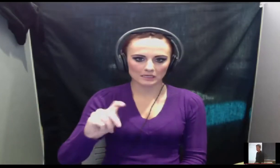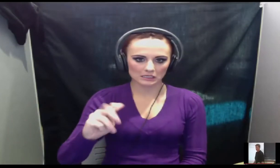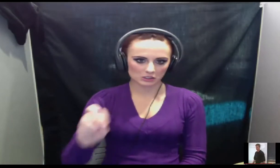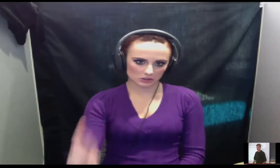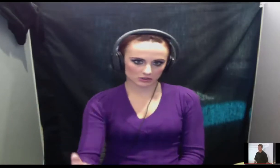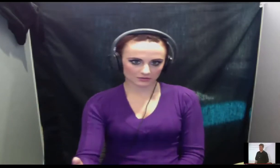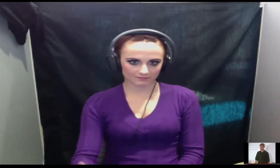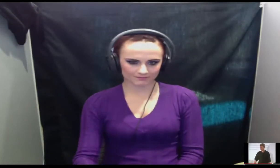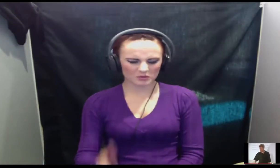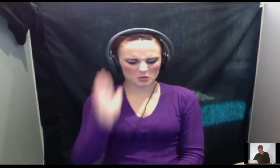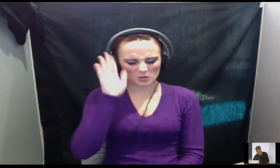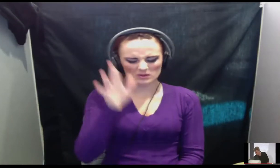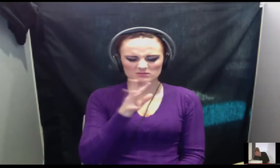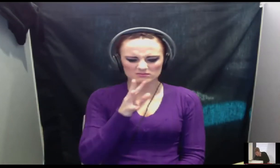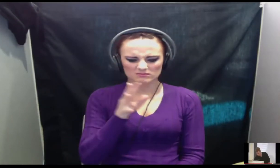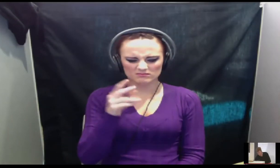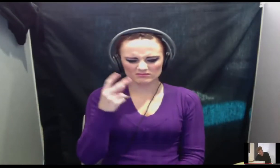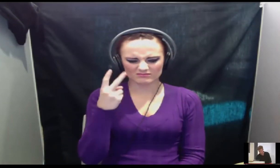And we'll look at that a little bit more in a bit.